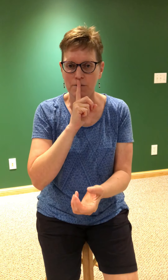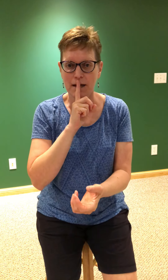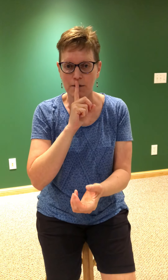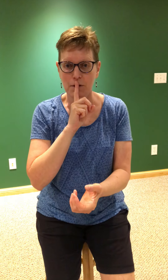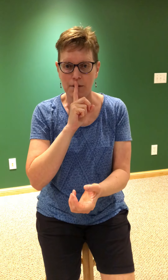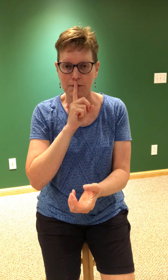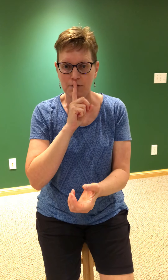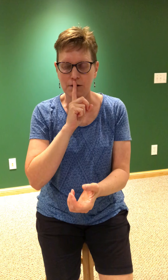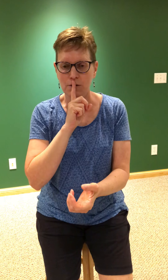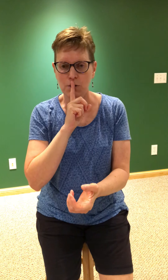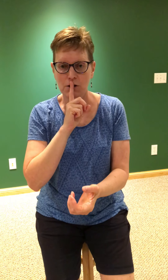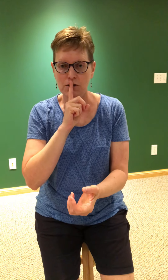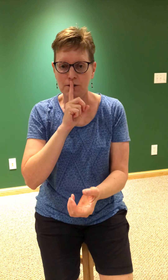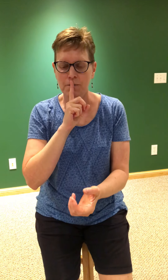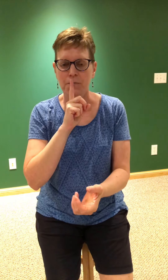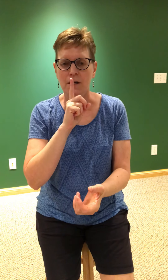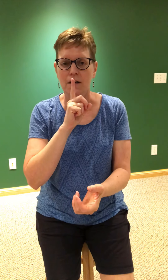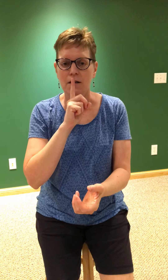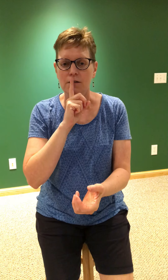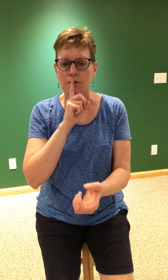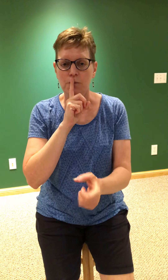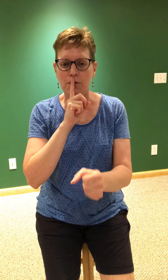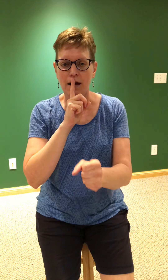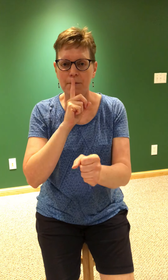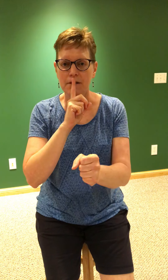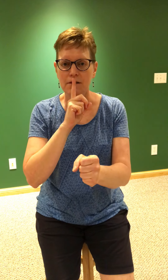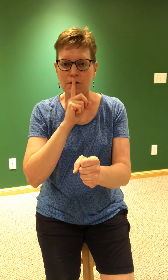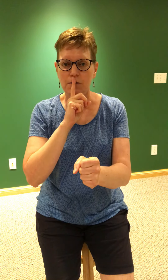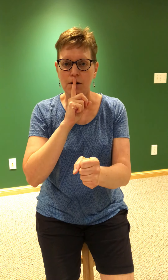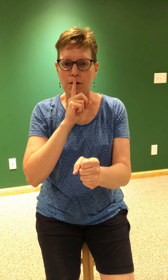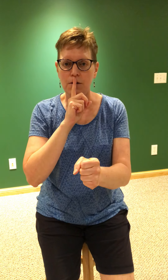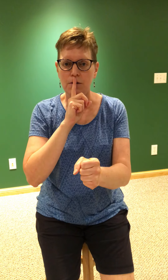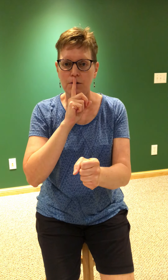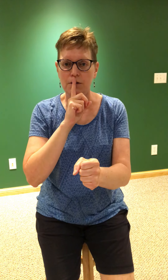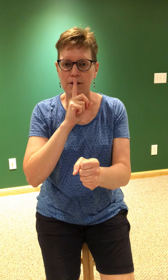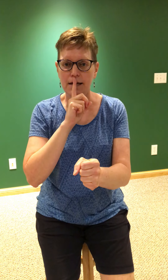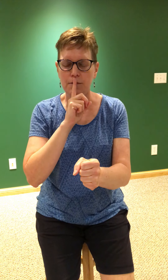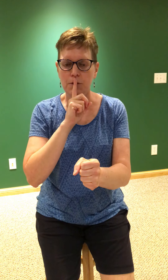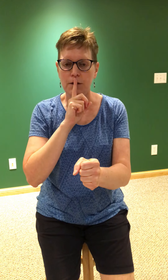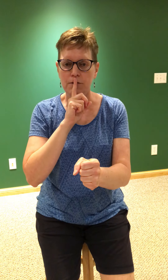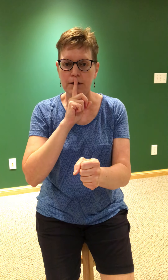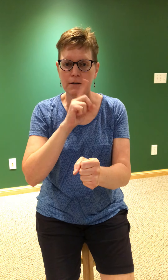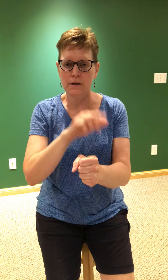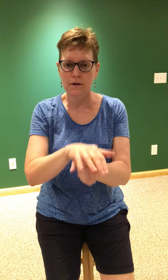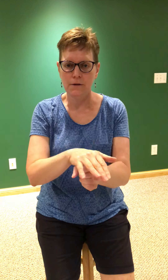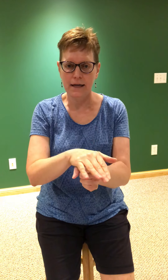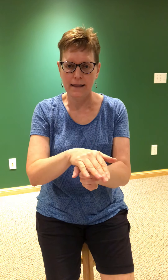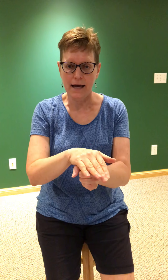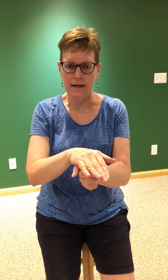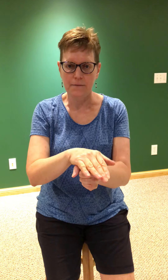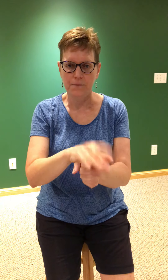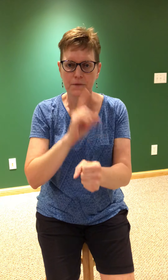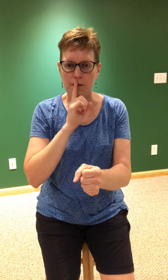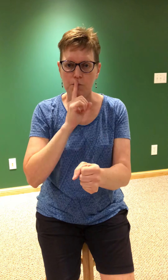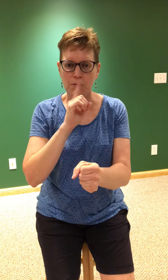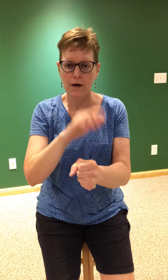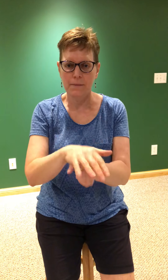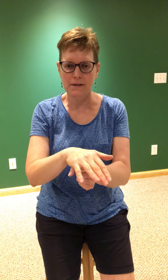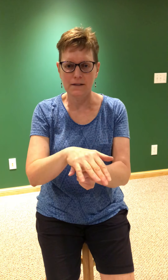make a promise with your words. So promise, you take your pointer finger and go like that. Promise. Kind